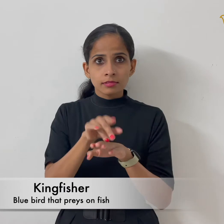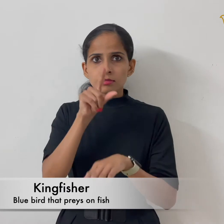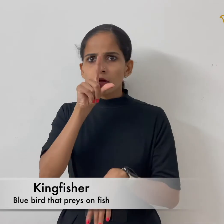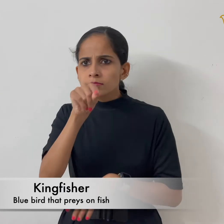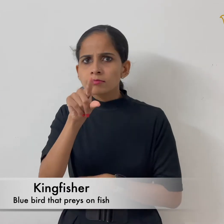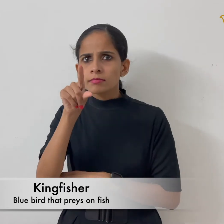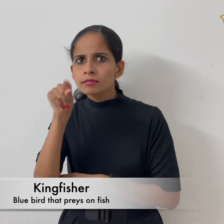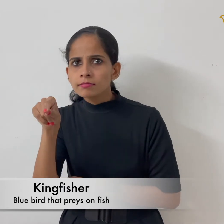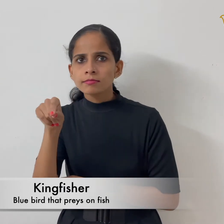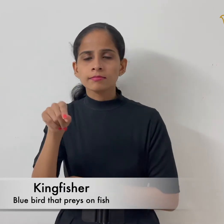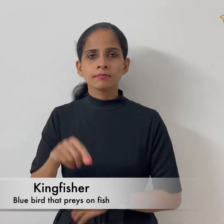Kingfisher.